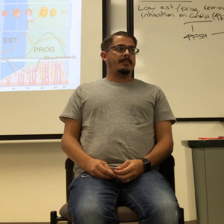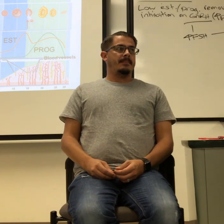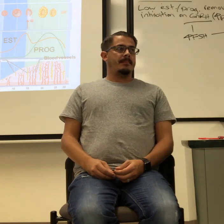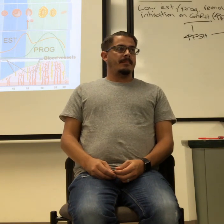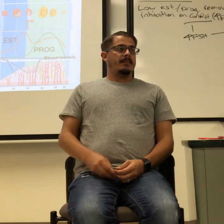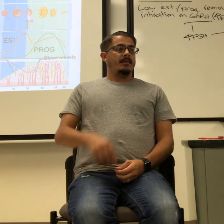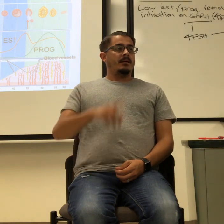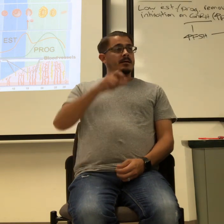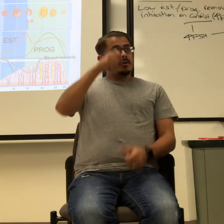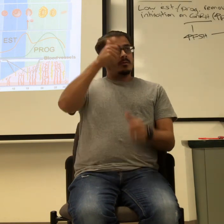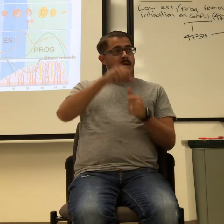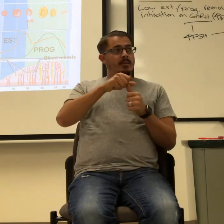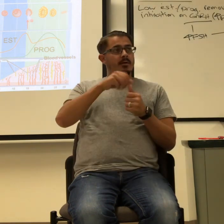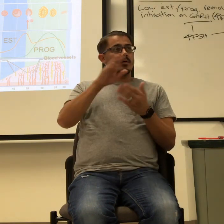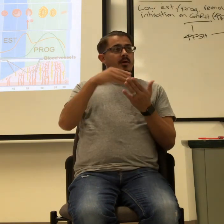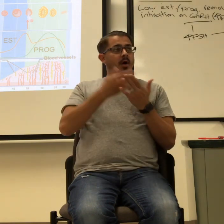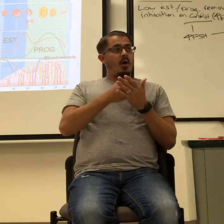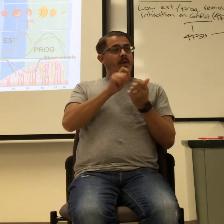all the details, and